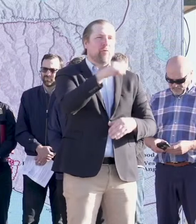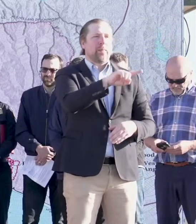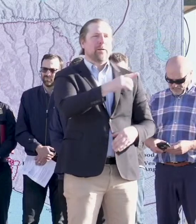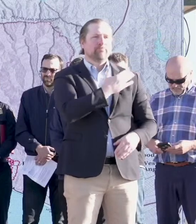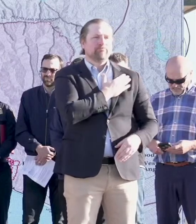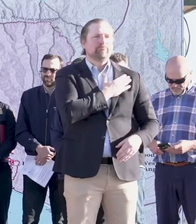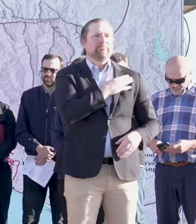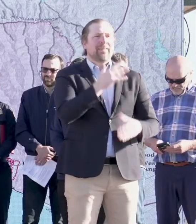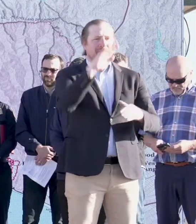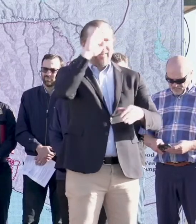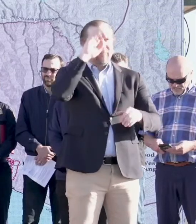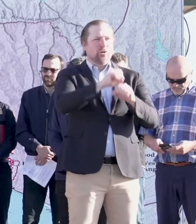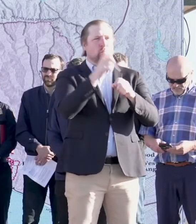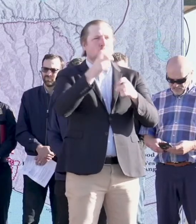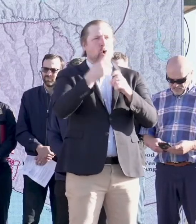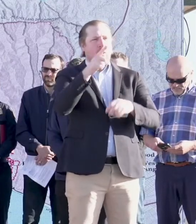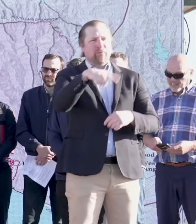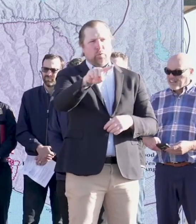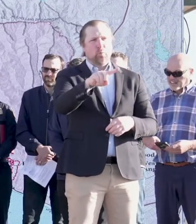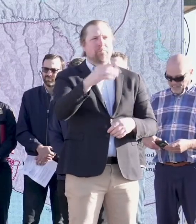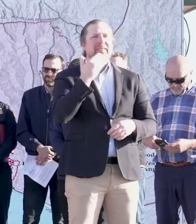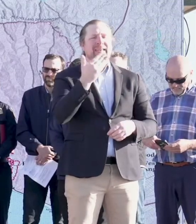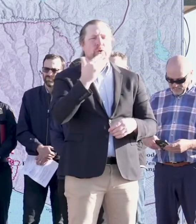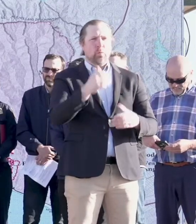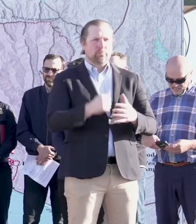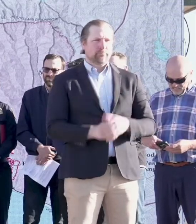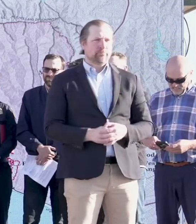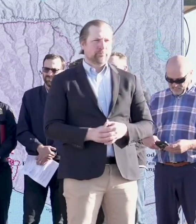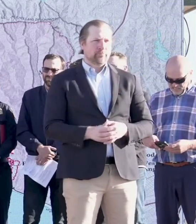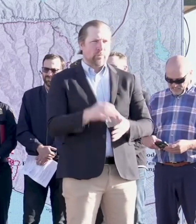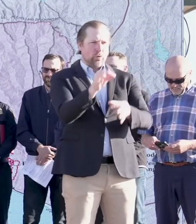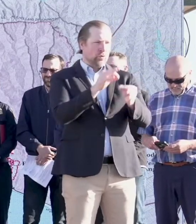working hard for you. Thank you.